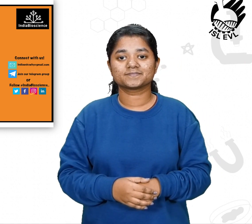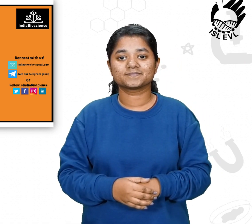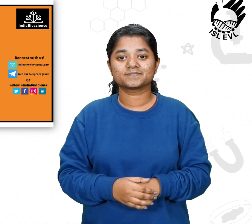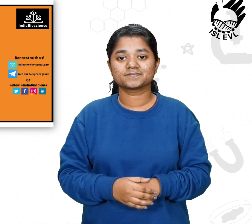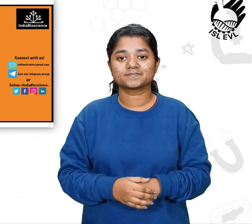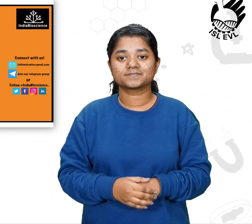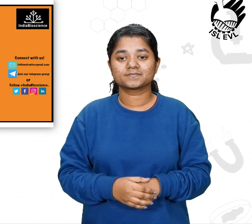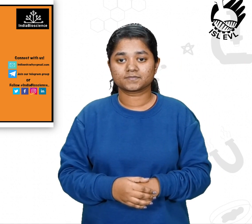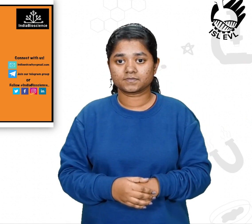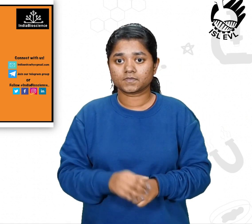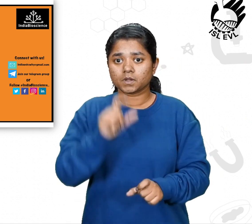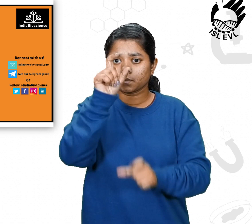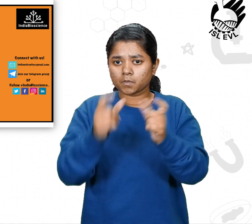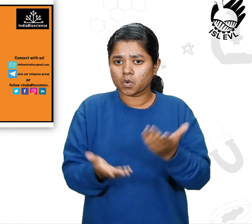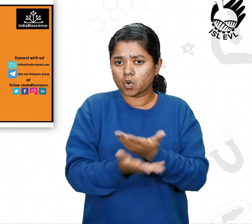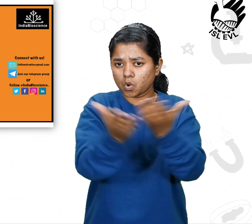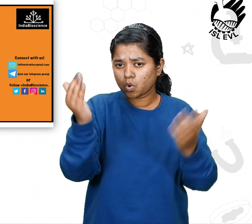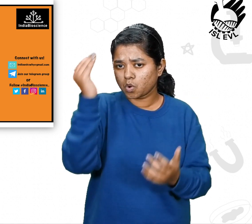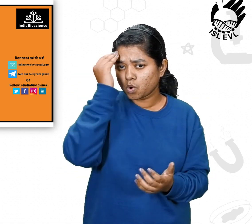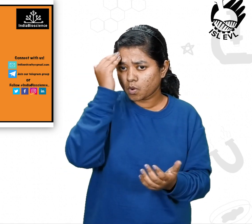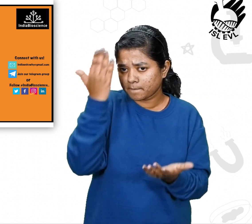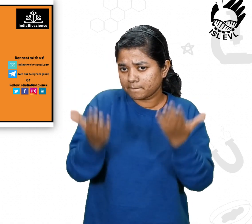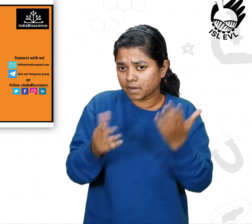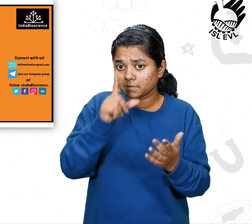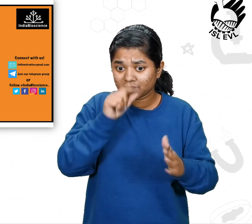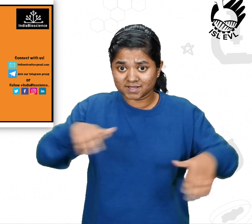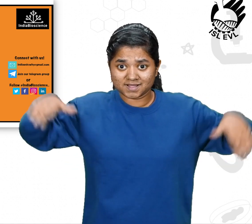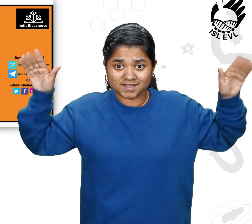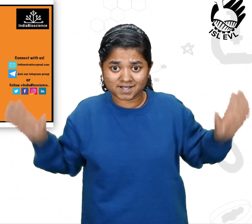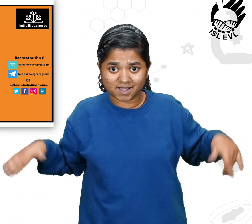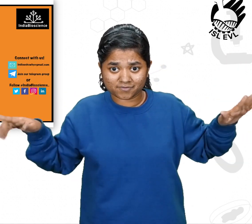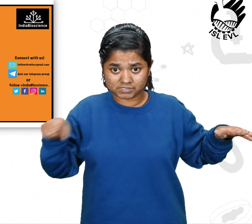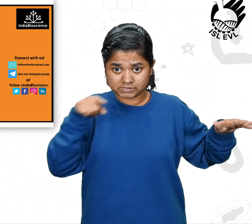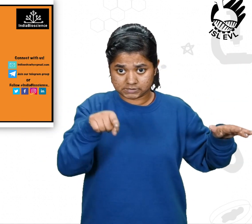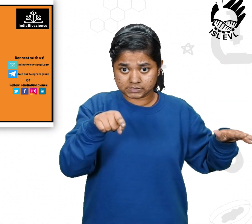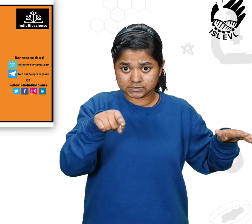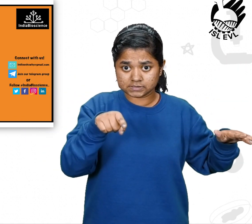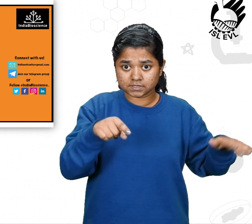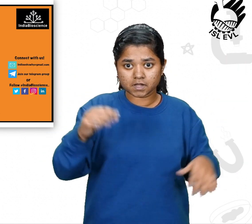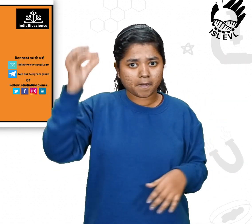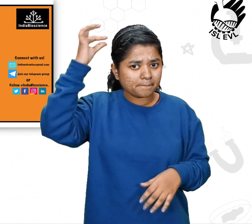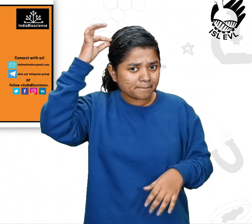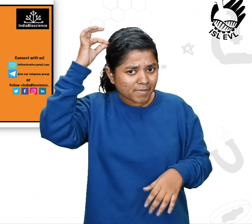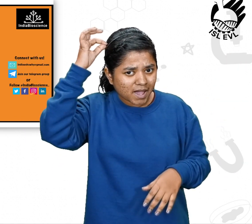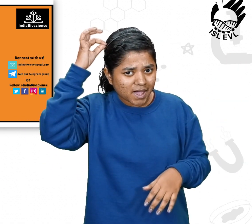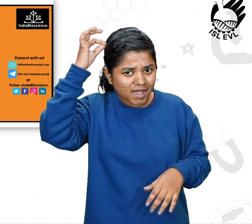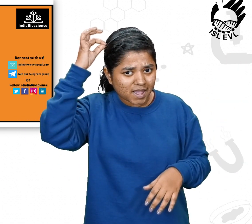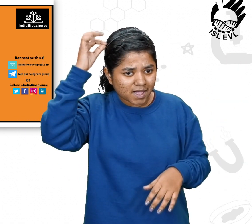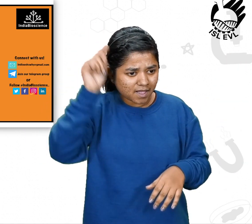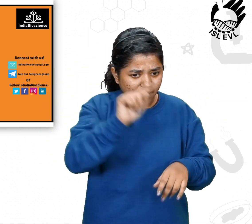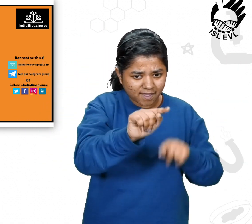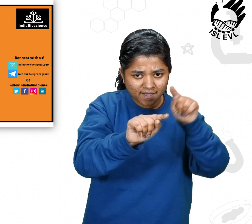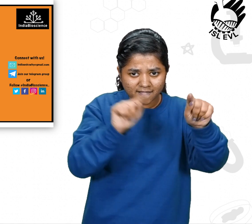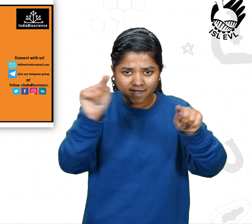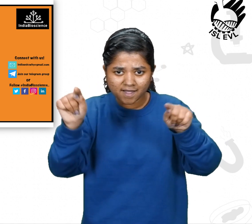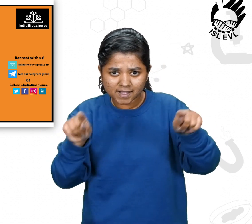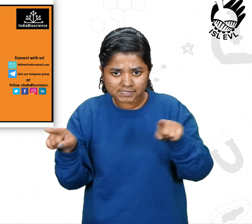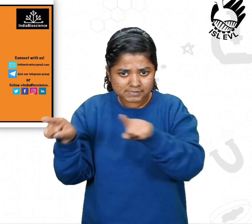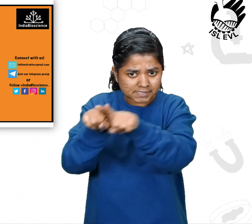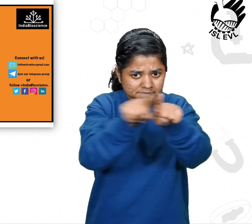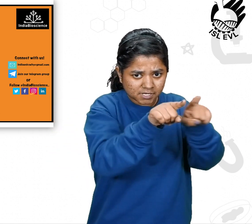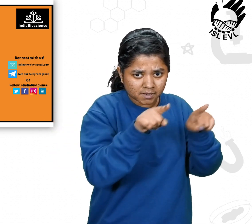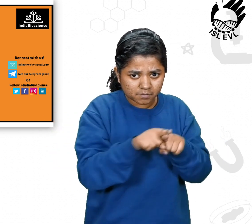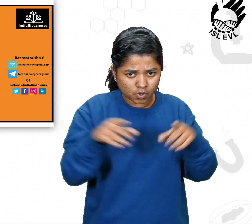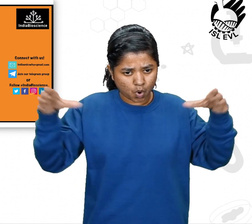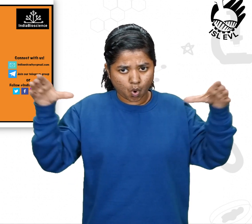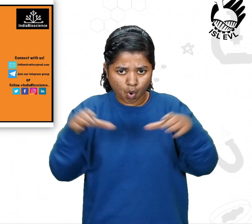You all must have heard of the phrase, birds of a feather flock together. Ever wondered why this is